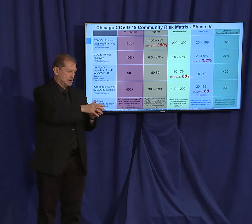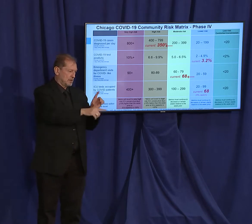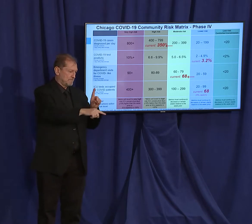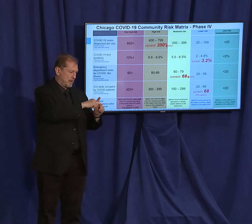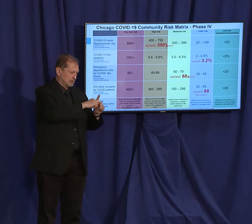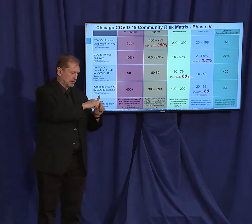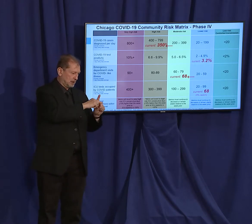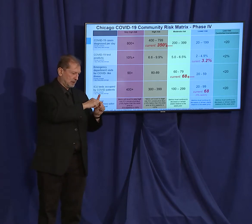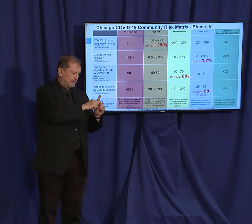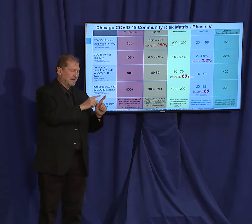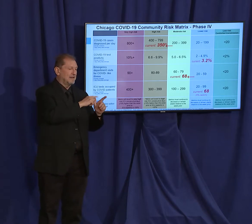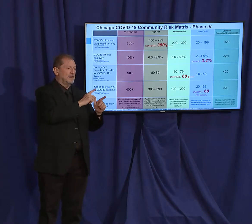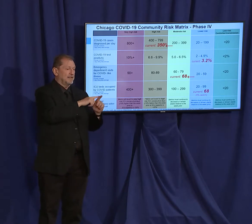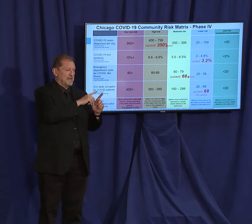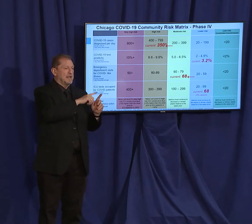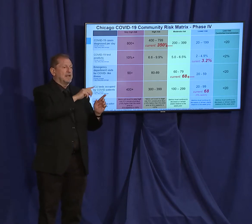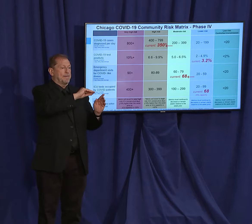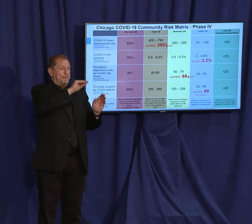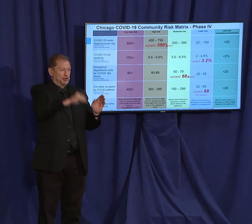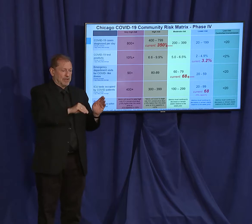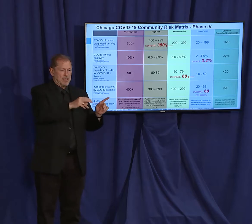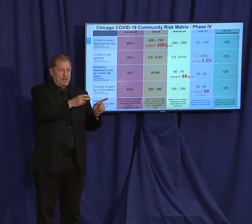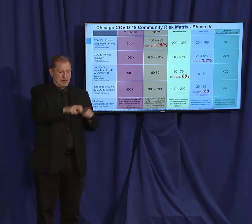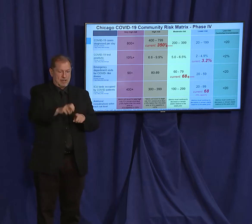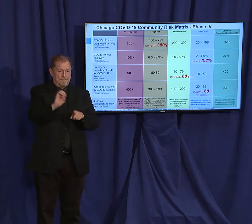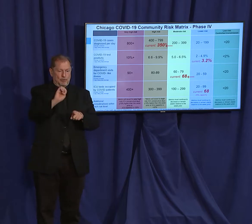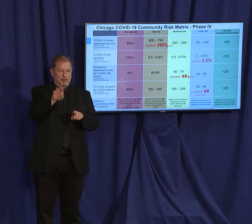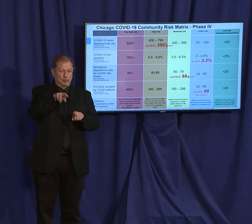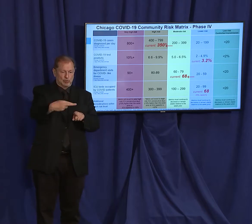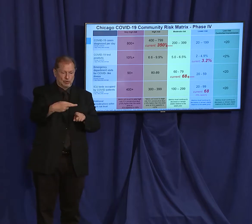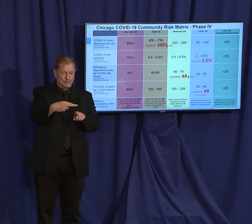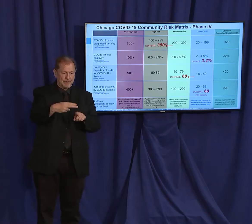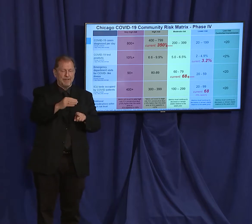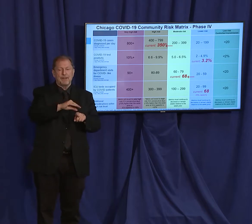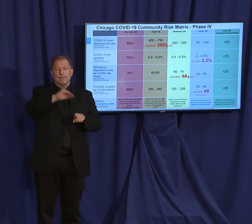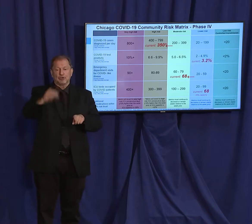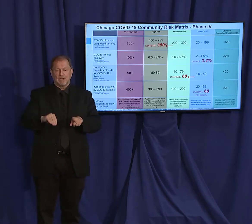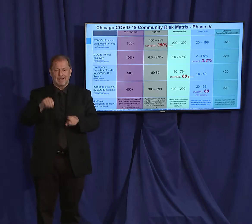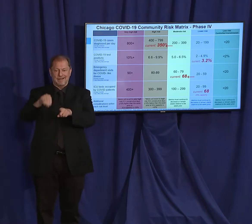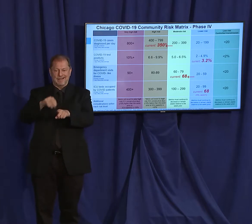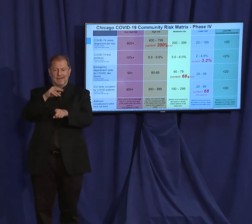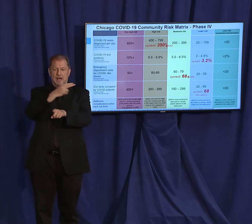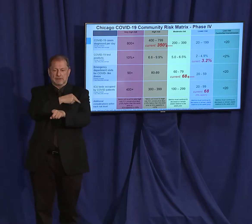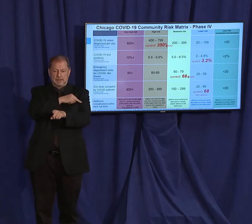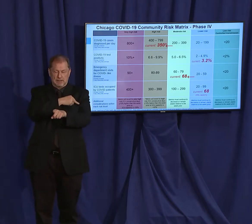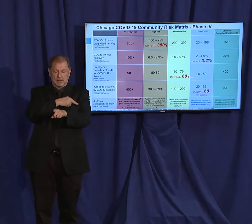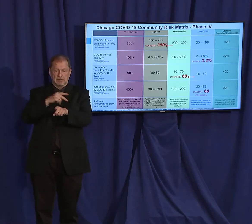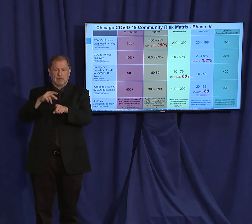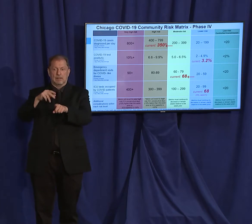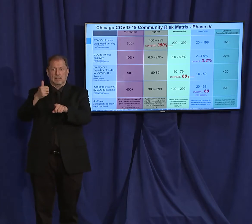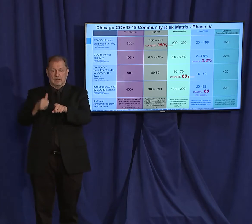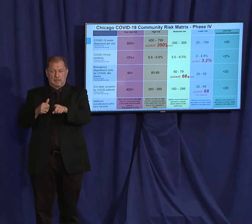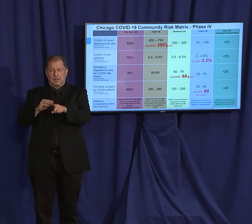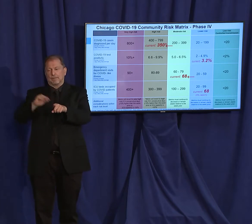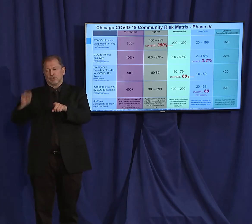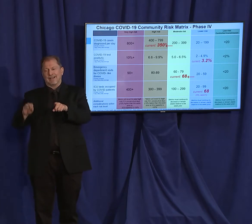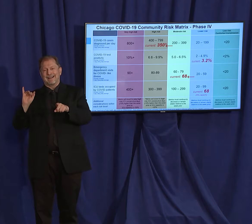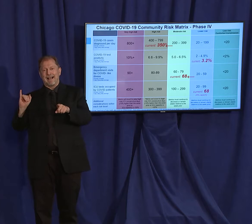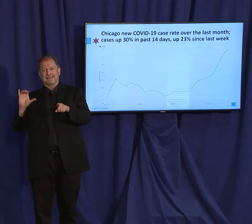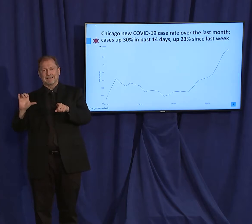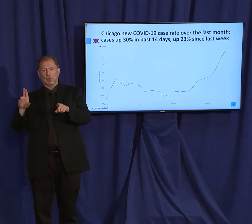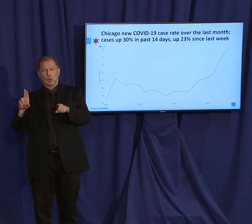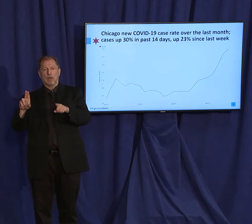people coming into the emergency department, and then we may see hospitalizations, and then we may see ICU and death. But our ICU numbers continue to look